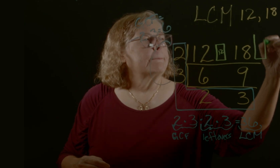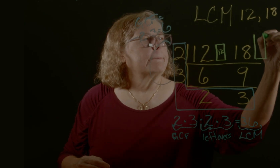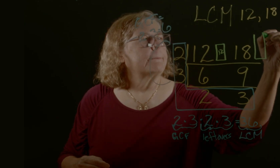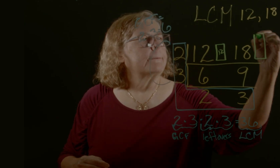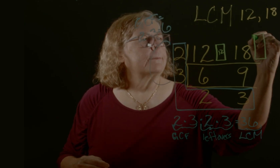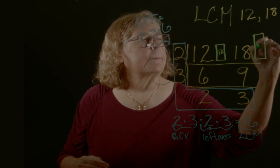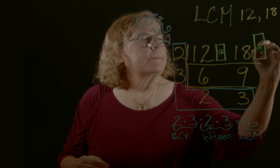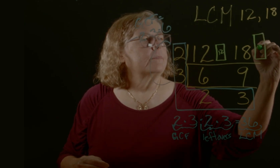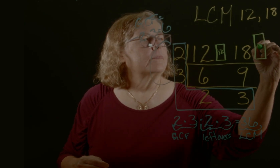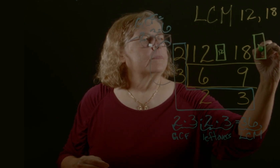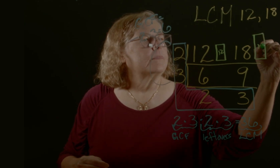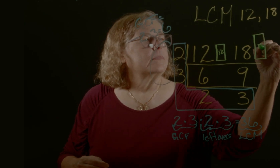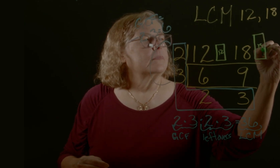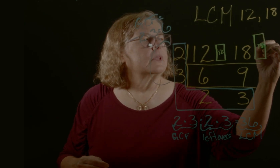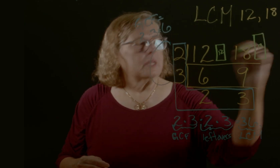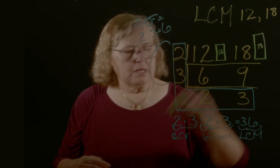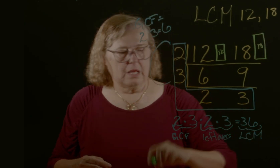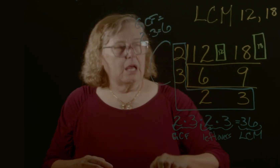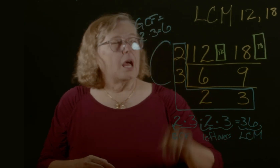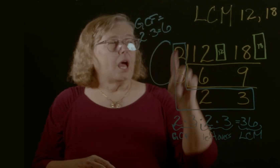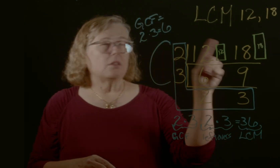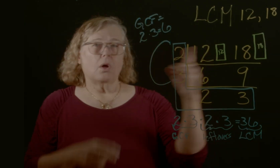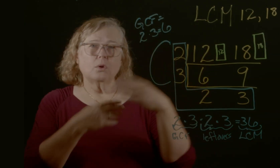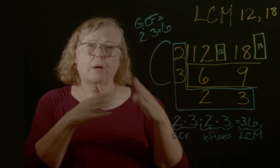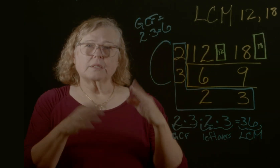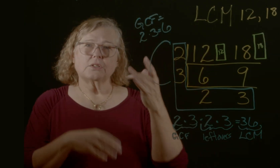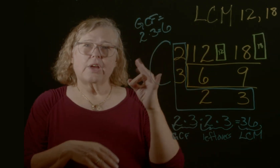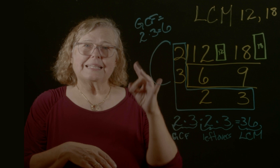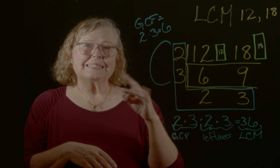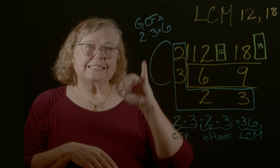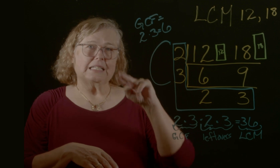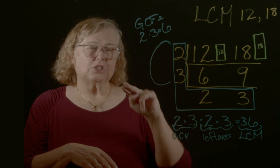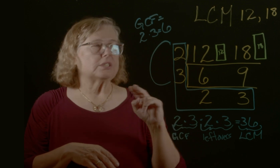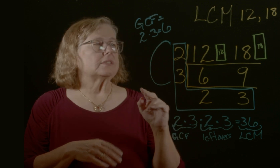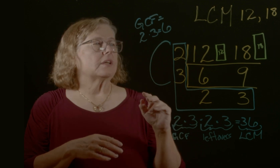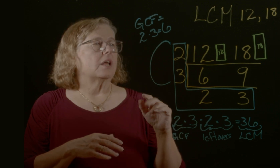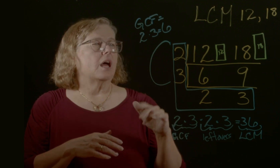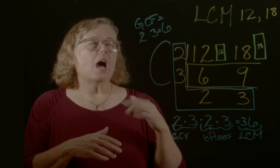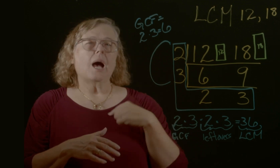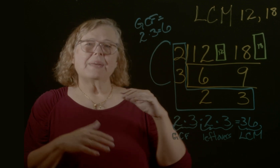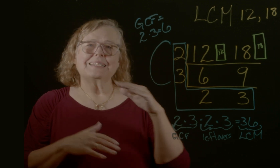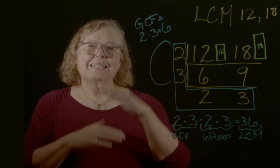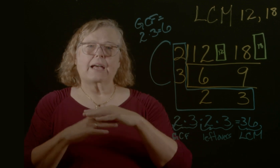And those boxes are 18 inches. and I want to stack them